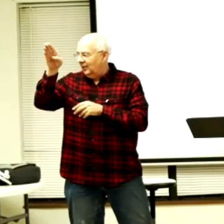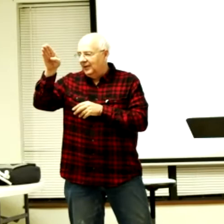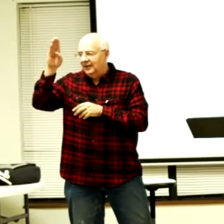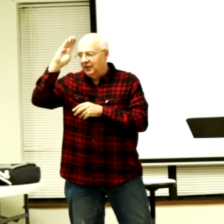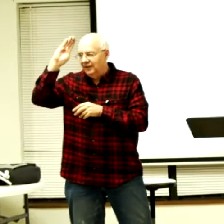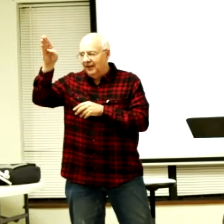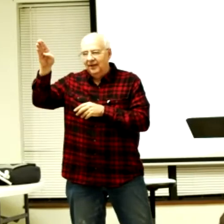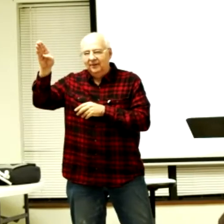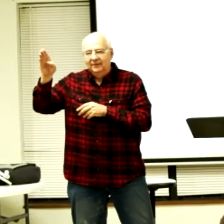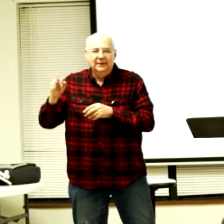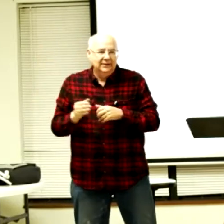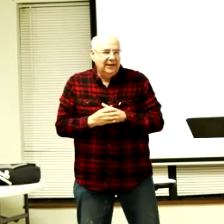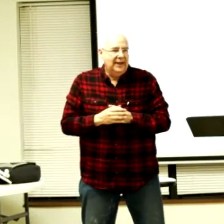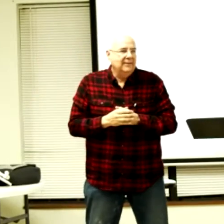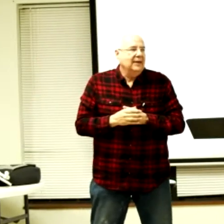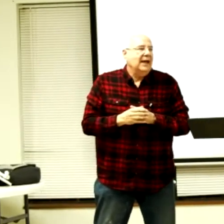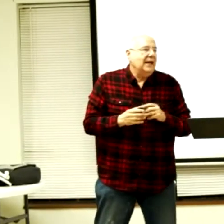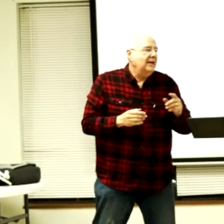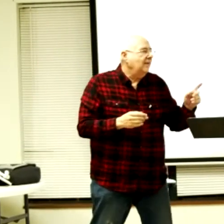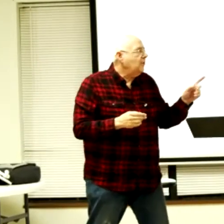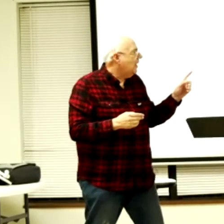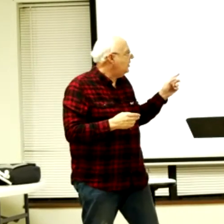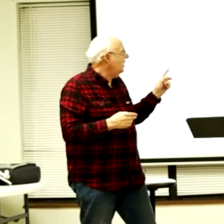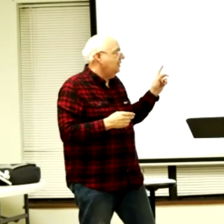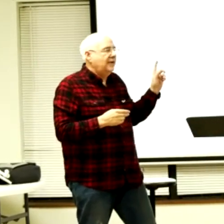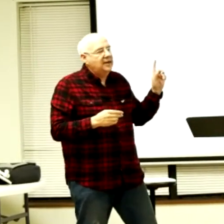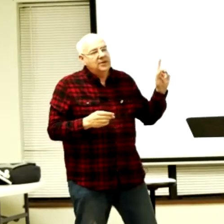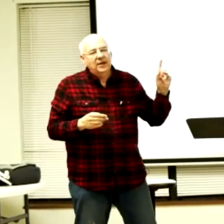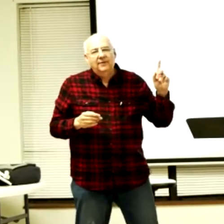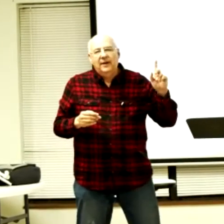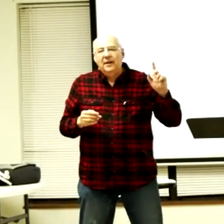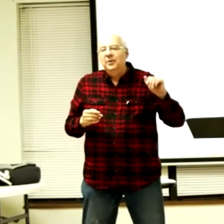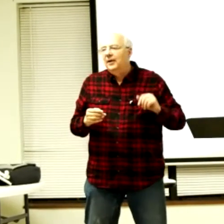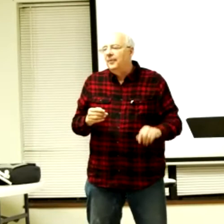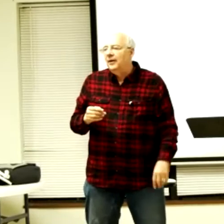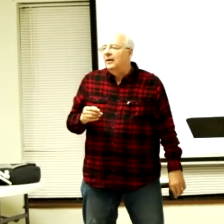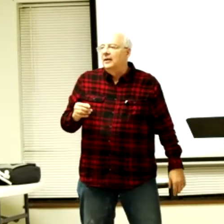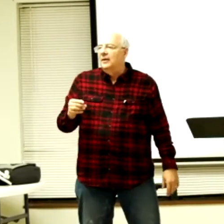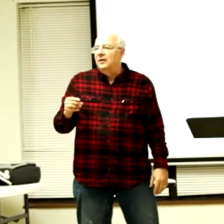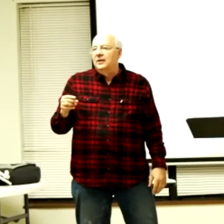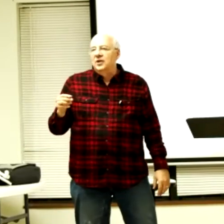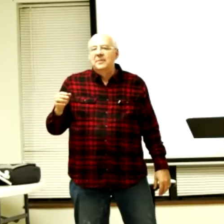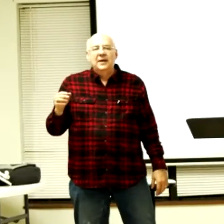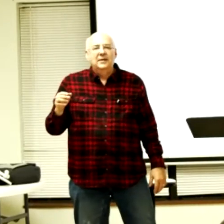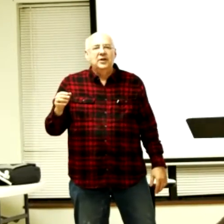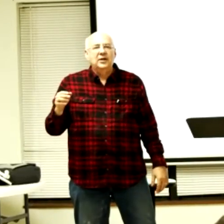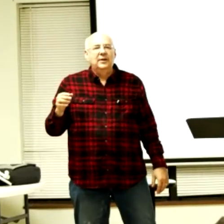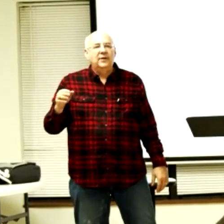Hello. Just hello. Okay. And if you watched any of the video stuff that I had put up there, she had made a distinction of you're trying